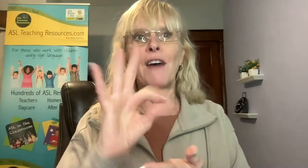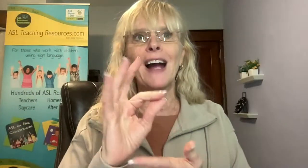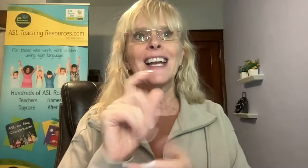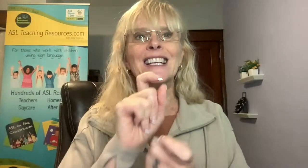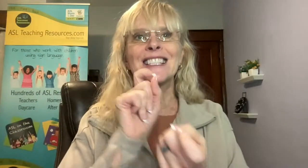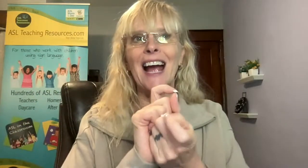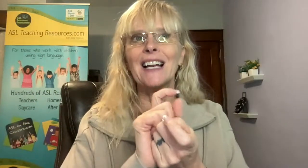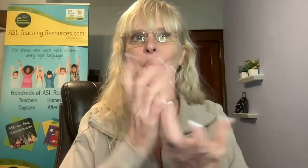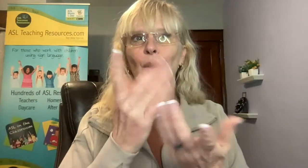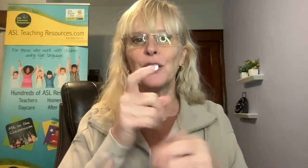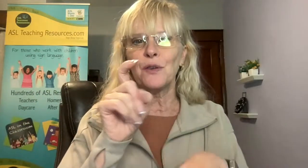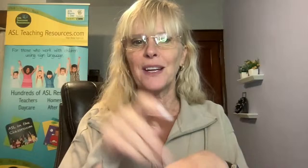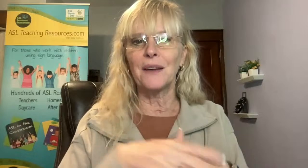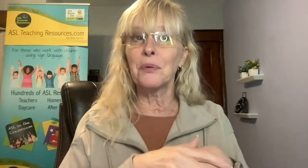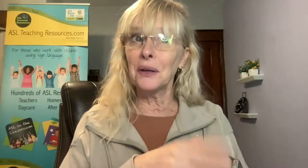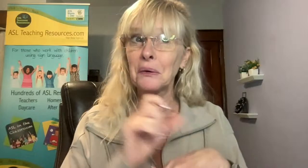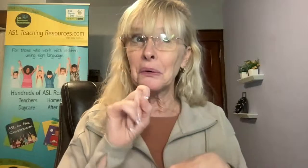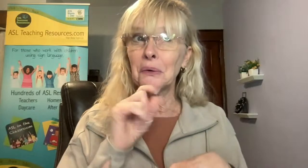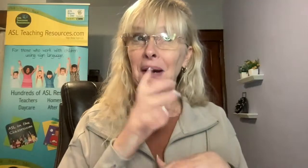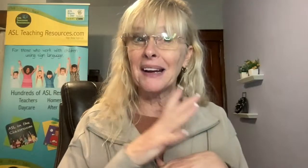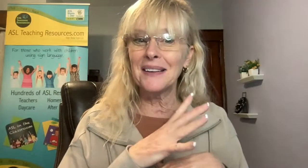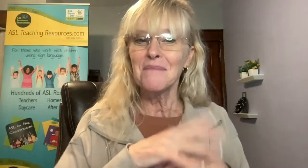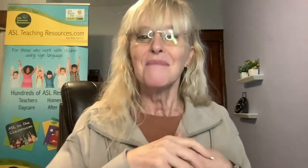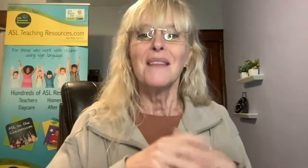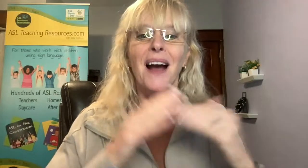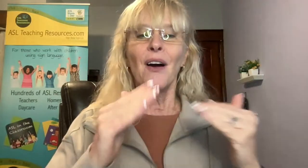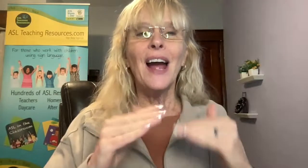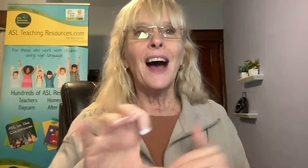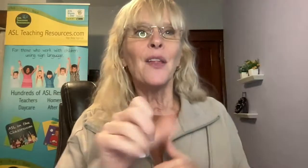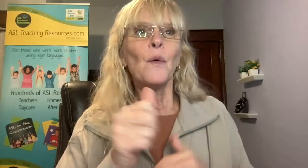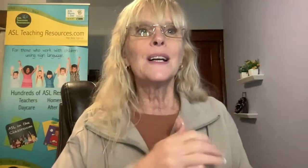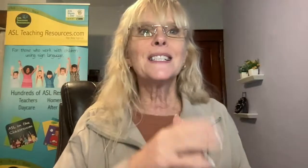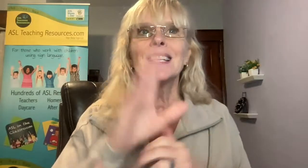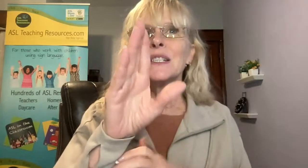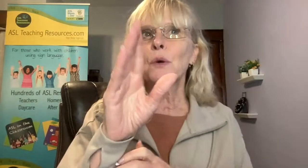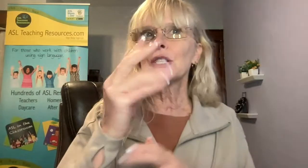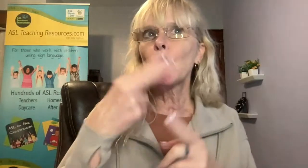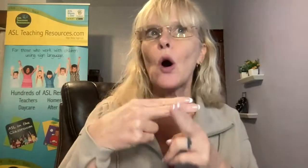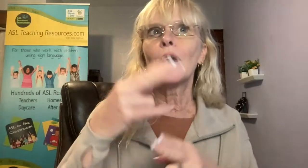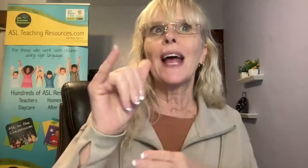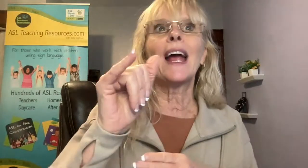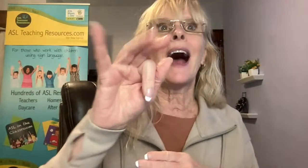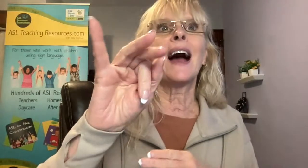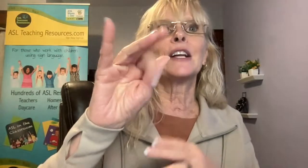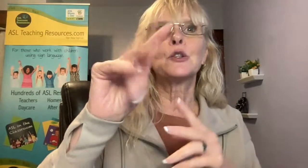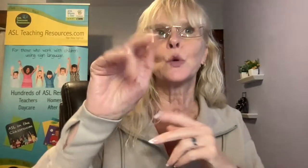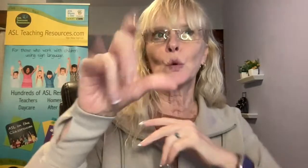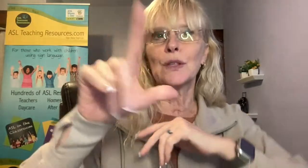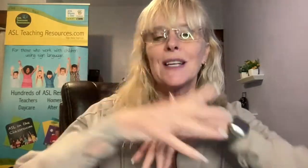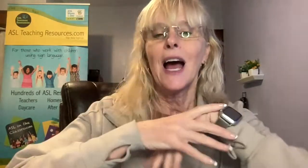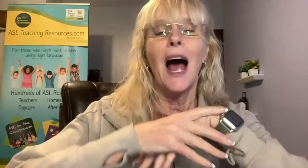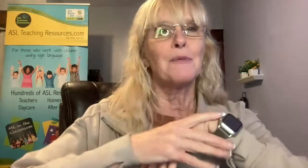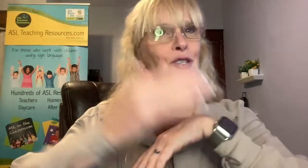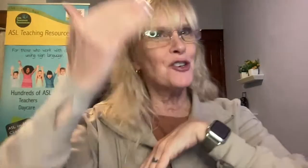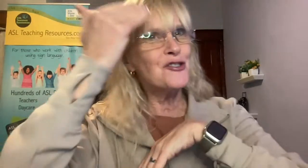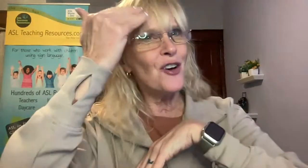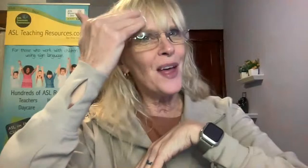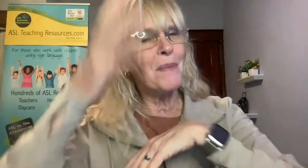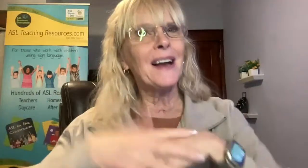find exactly what you need. Pretty cool, right? Okay, other ones is what's called AI tools. I'm sure you know that by now.